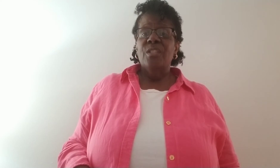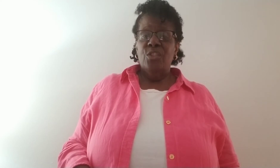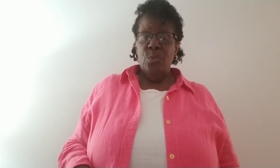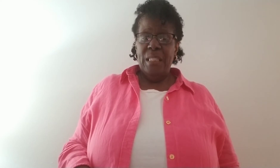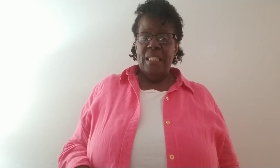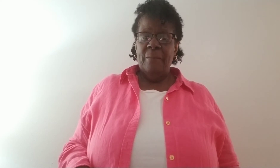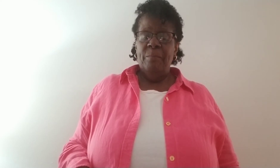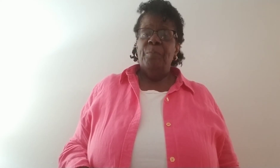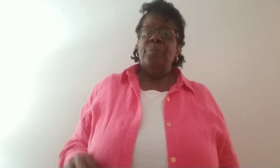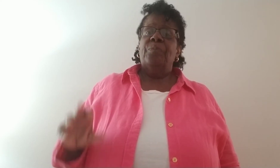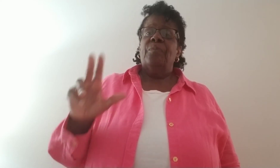359,720.